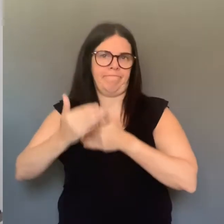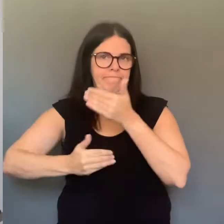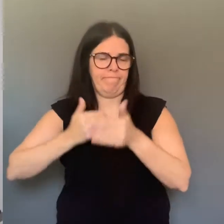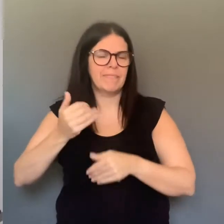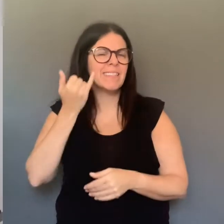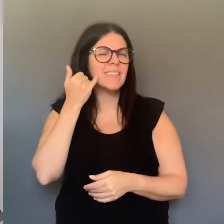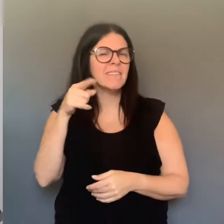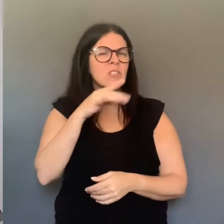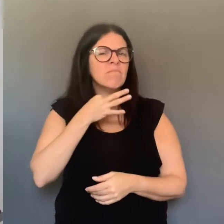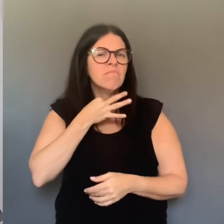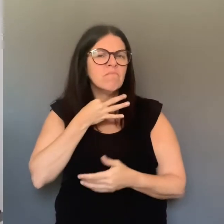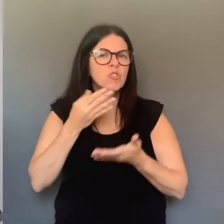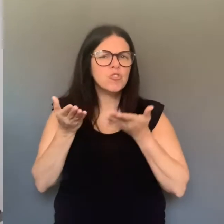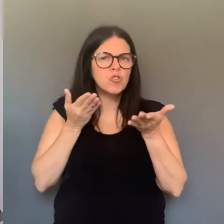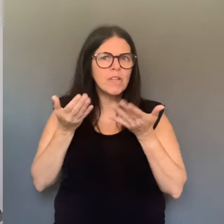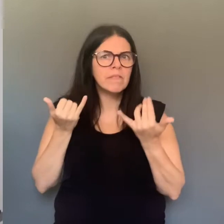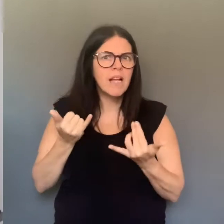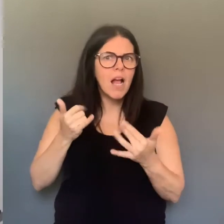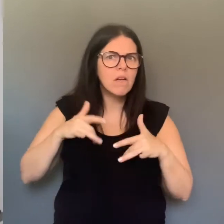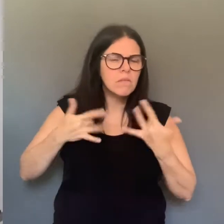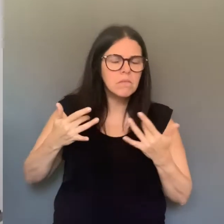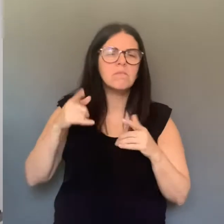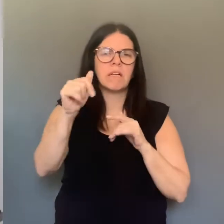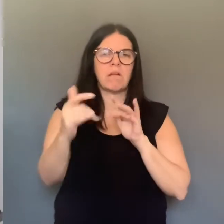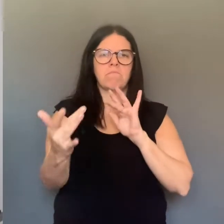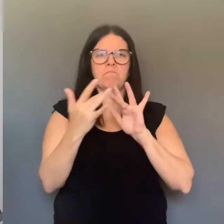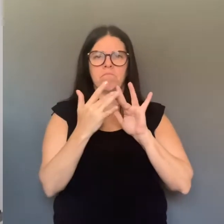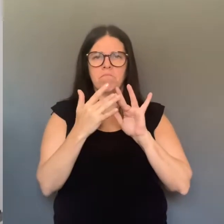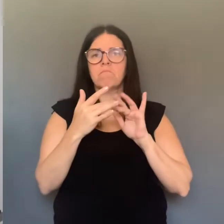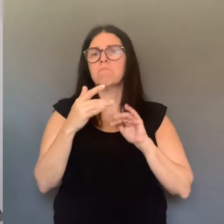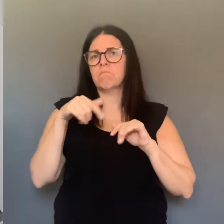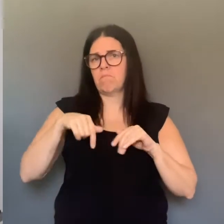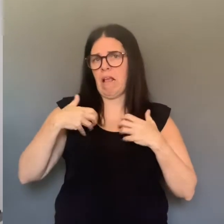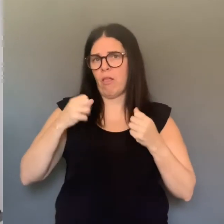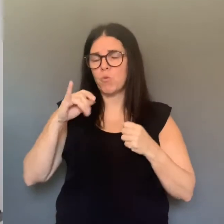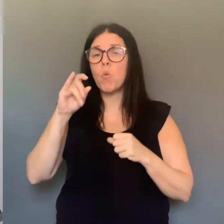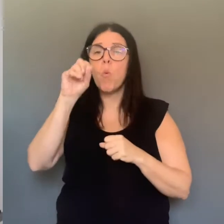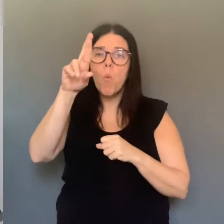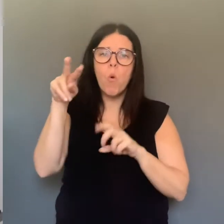9,613 confirmed cases of COVID-19 in Canada and